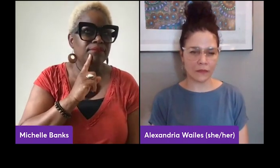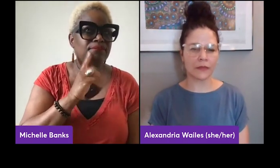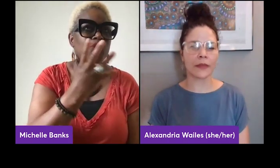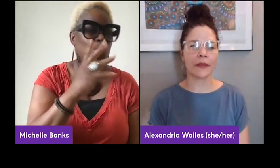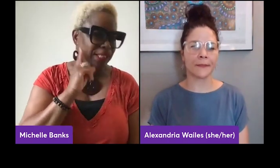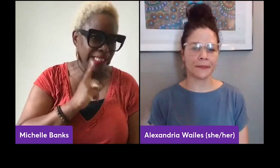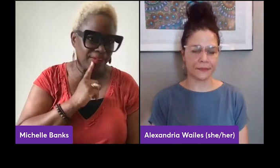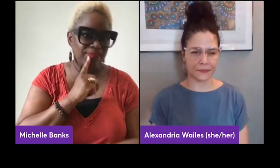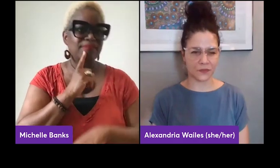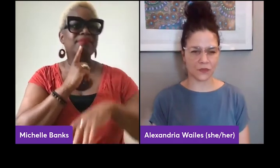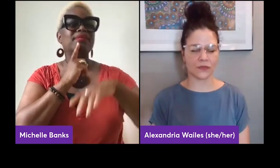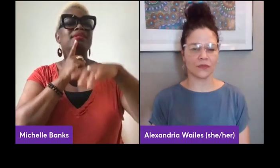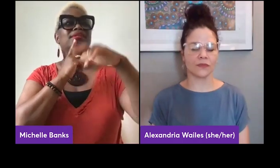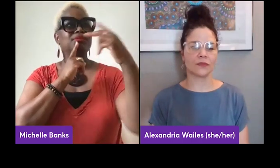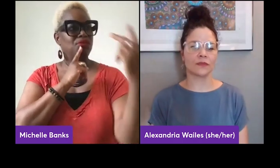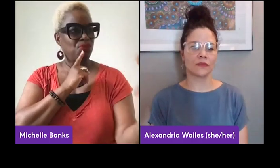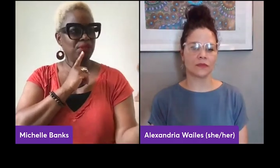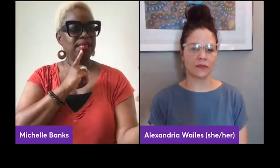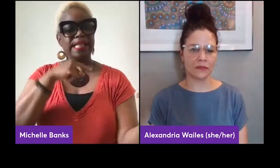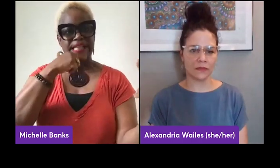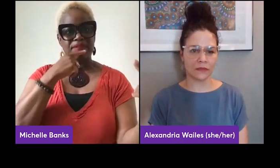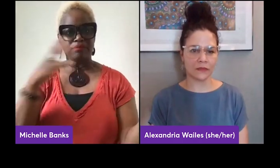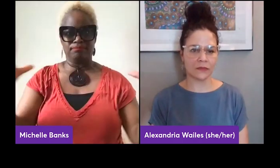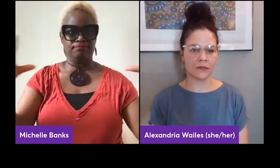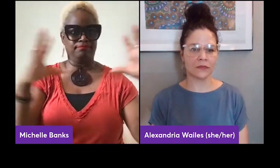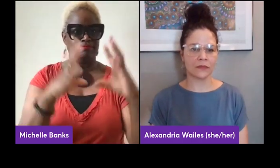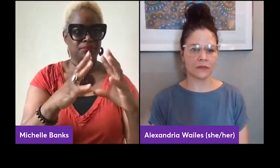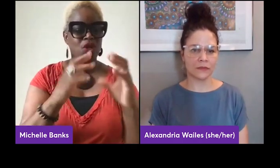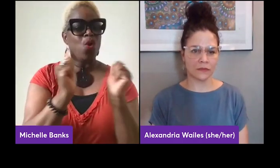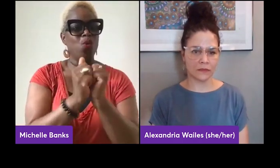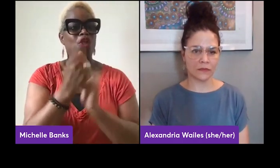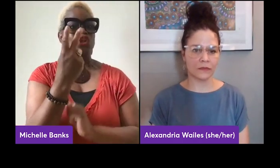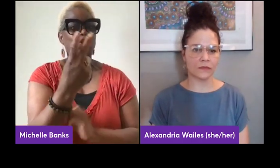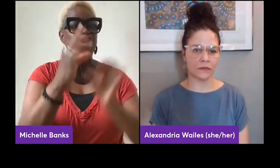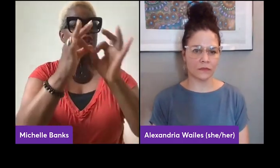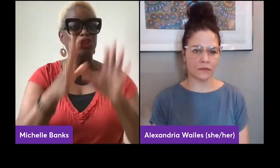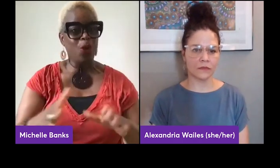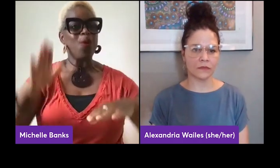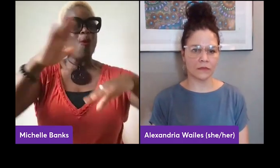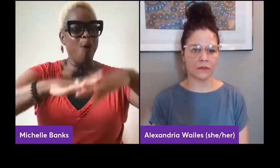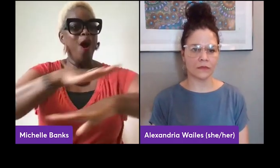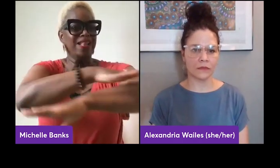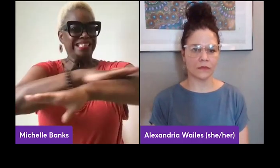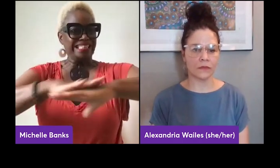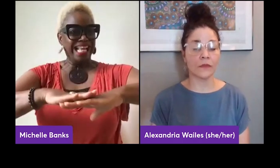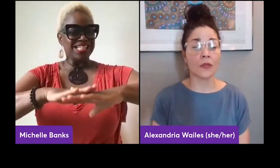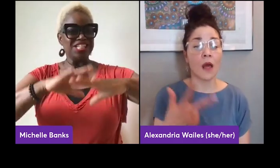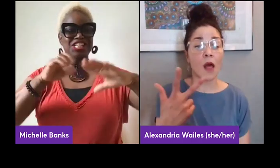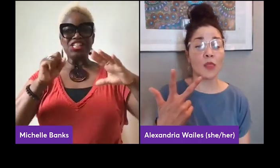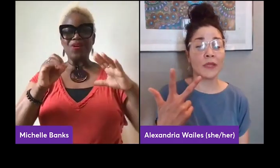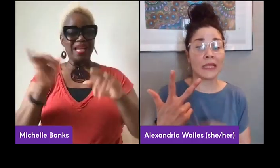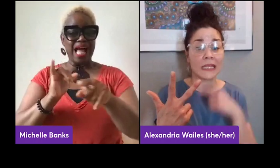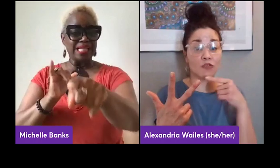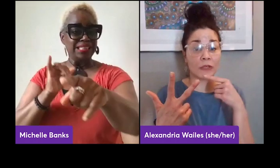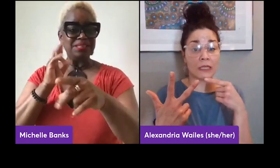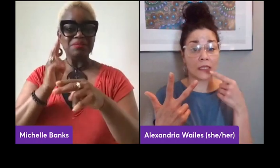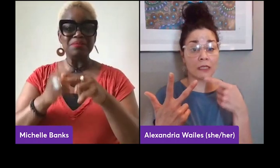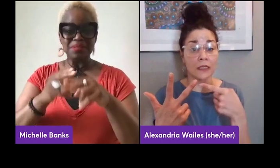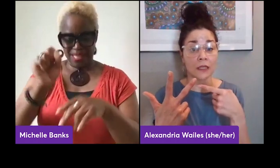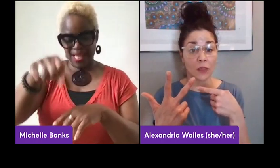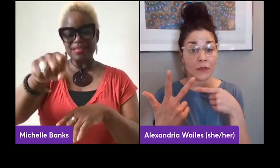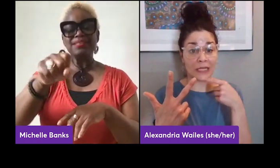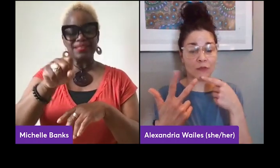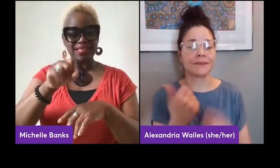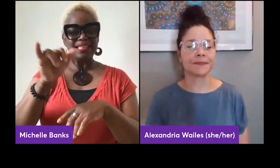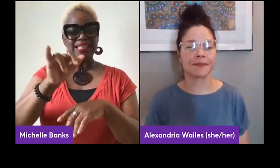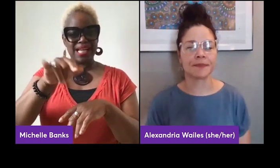and 2 hearing company members with 2 interpreters, all on stage. 3 hearing